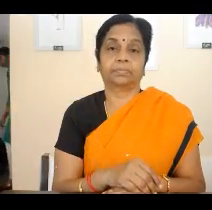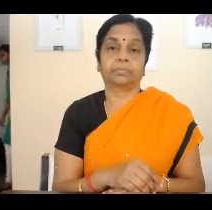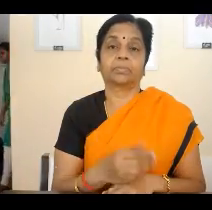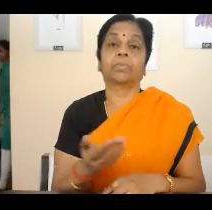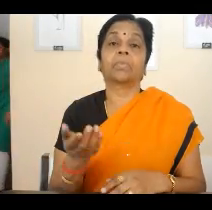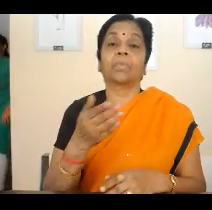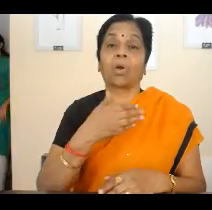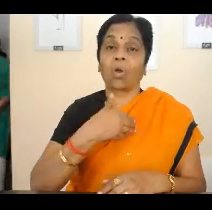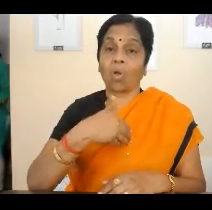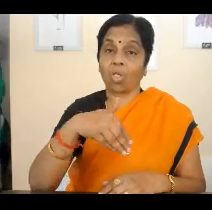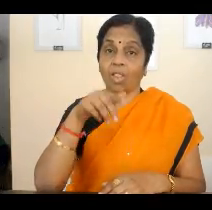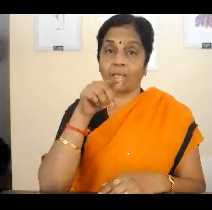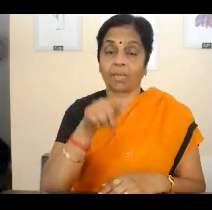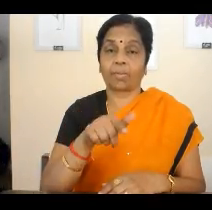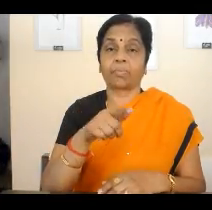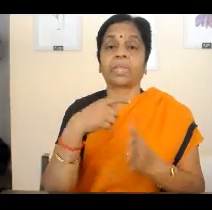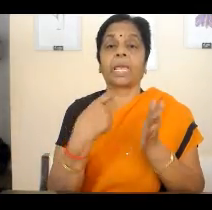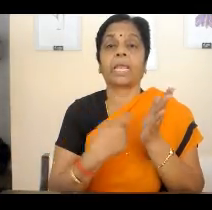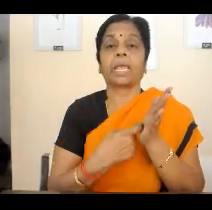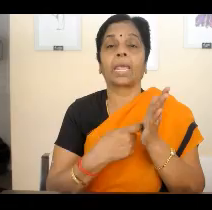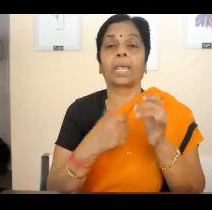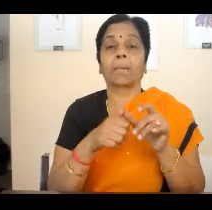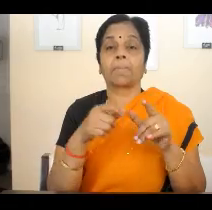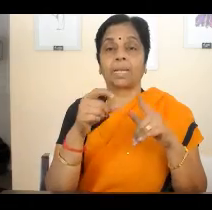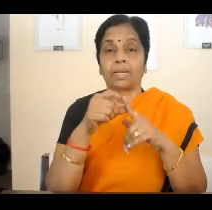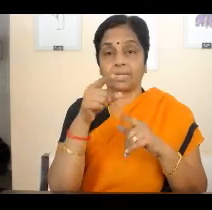along with rehabilitation.